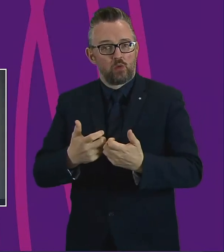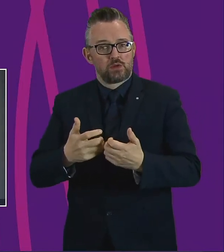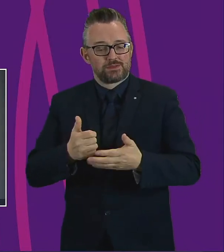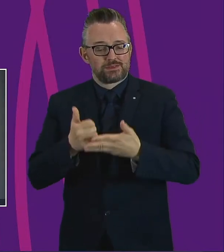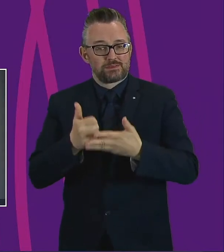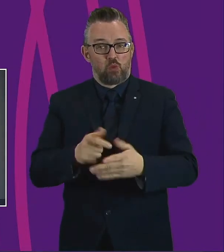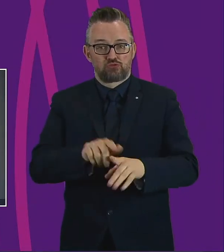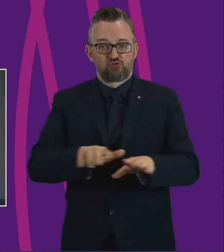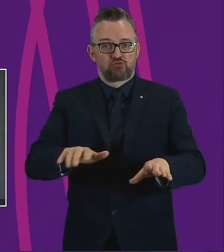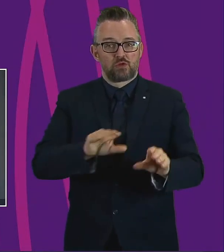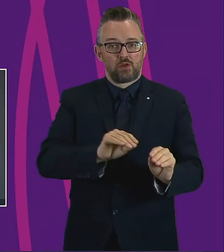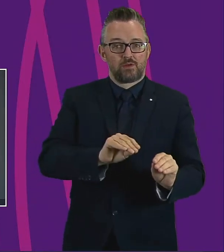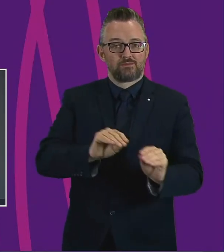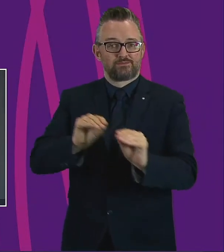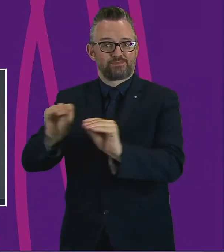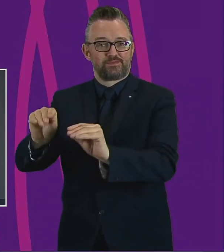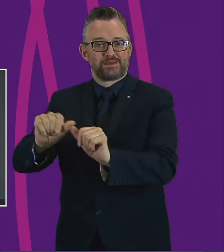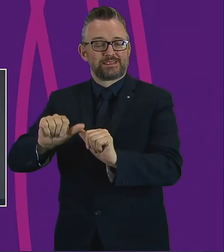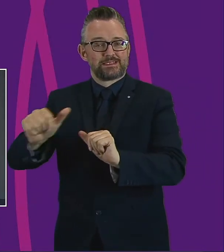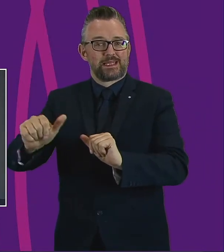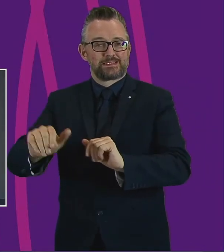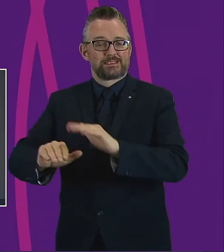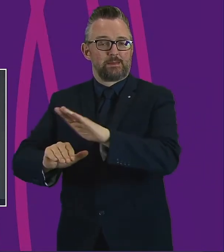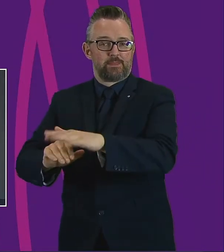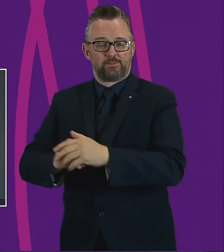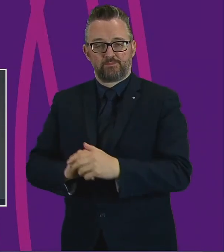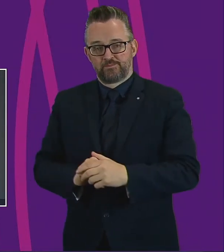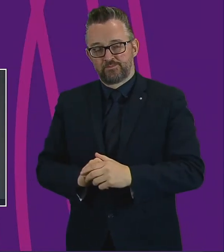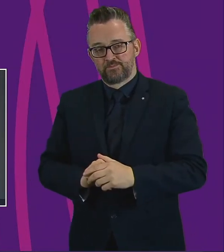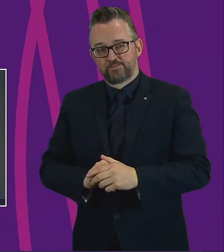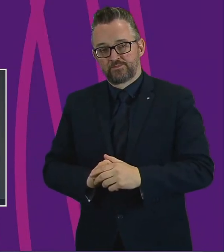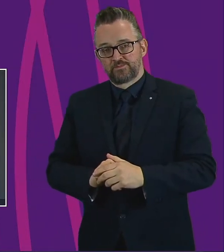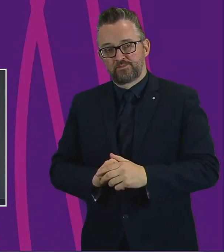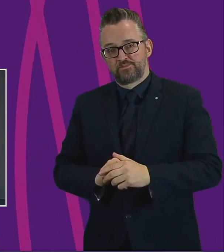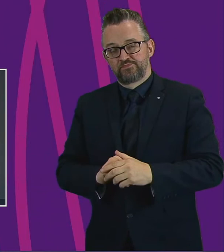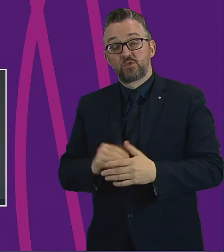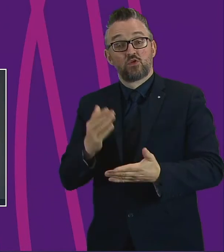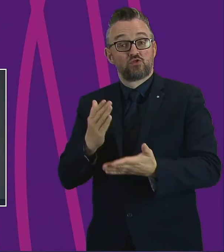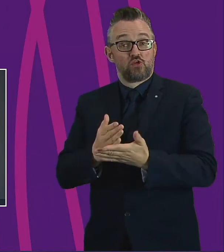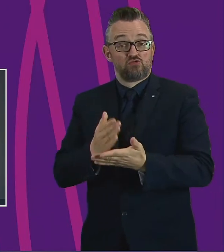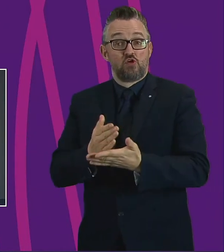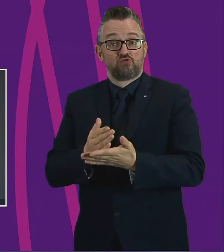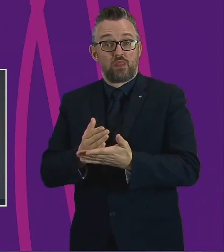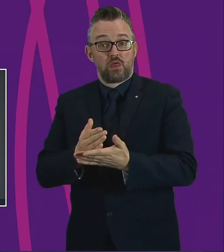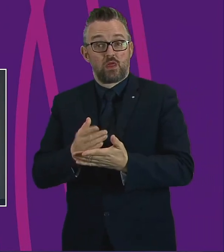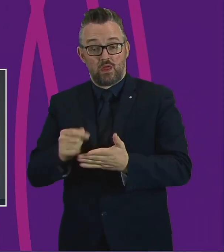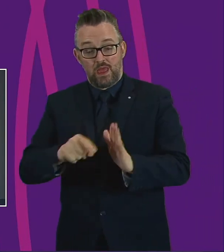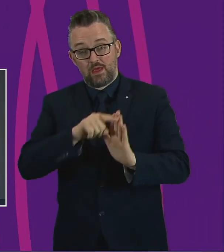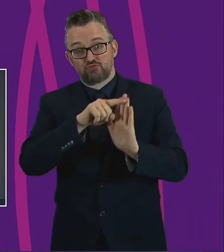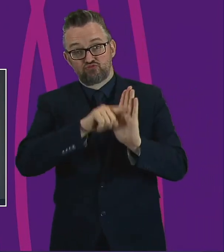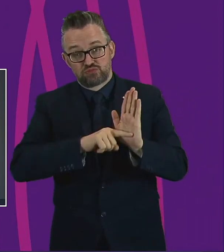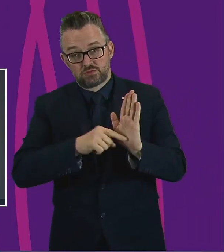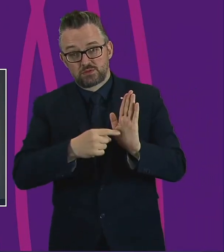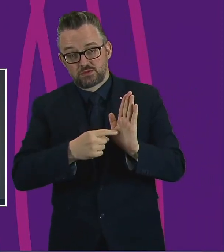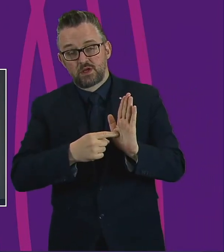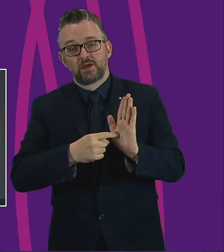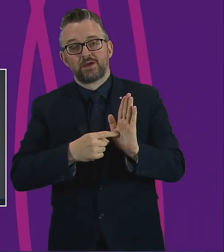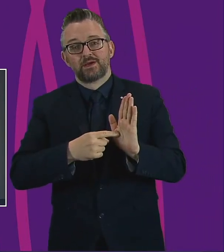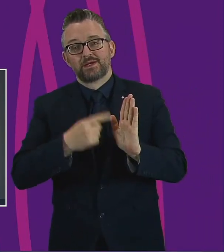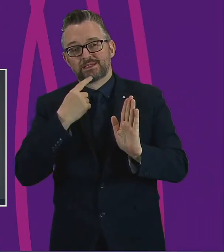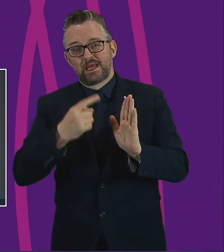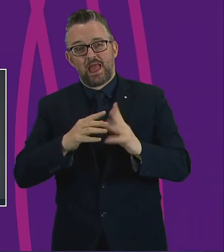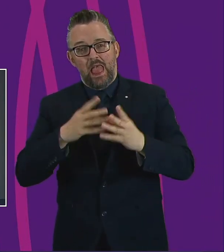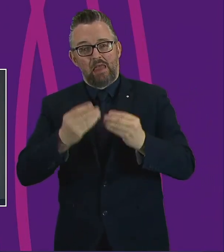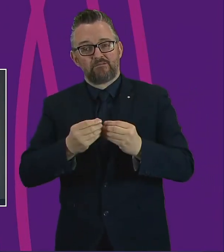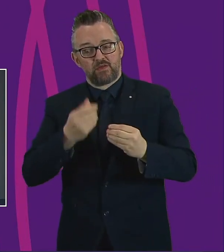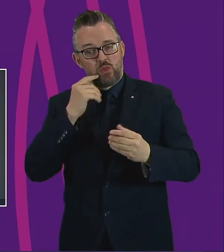transition into the next stage of their schooling. So the framework envisages that being taken